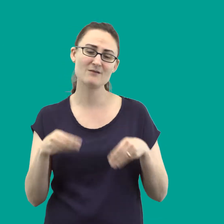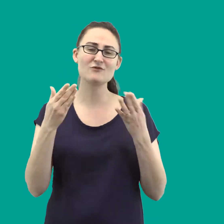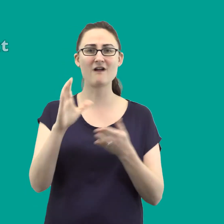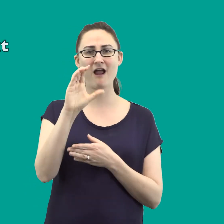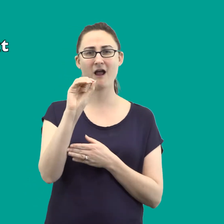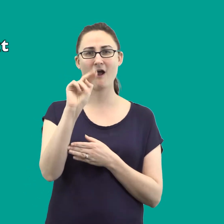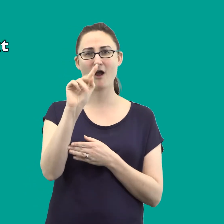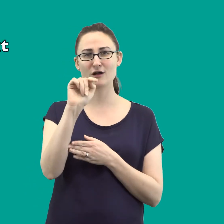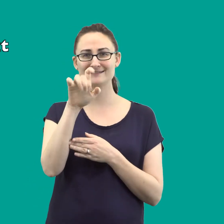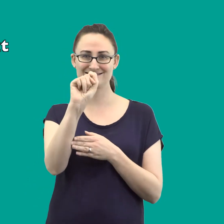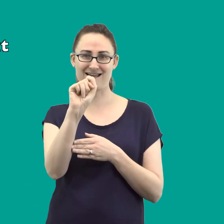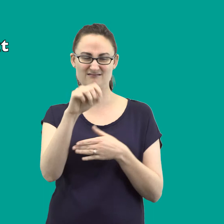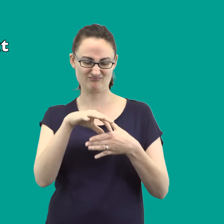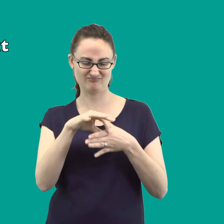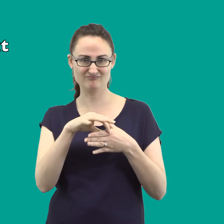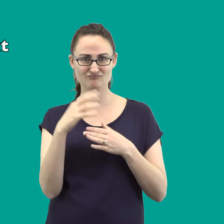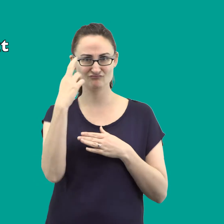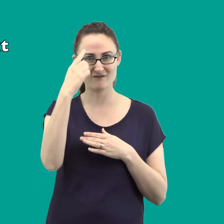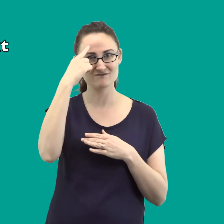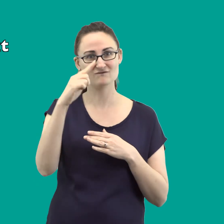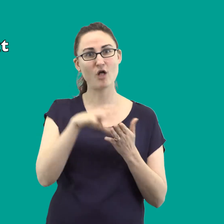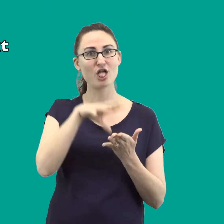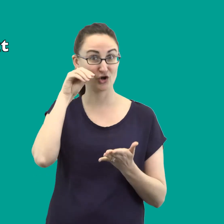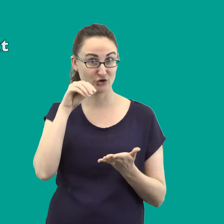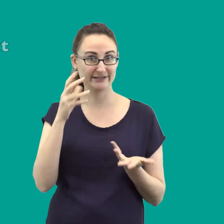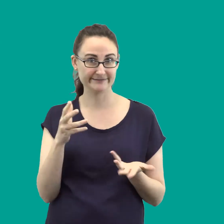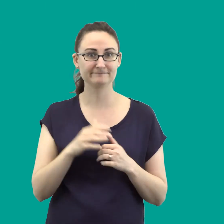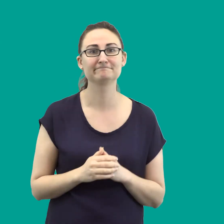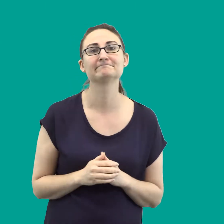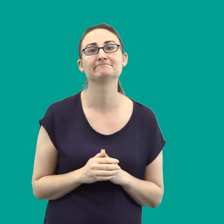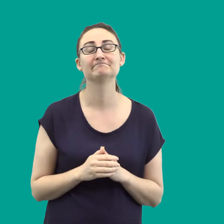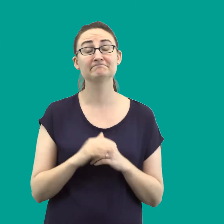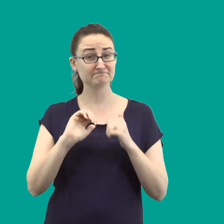I start by providing a context or a reason for learning.